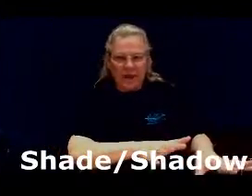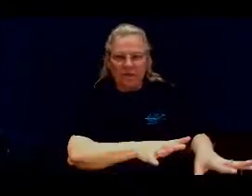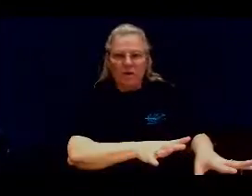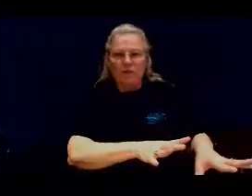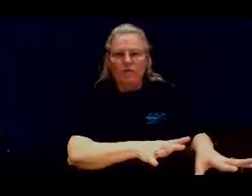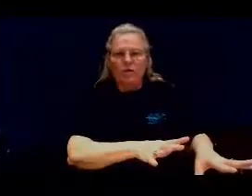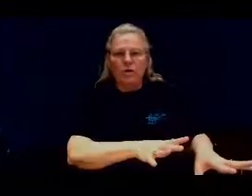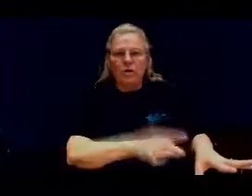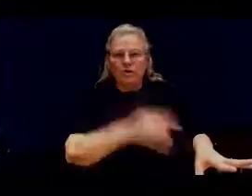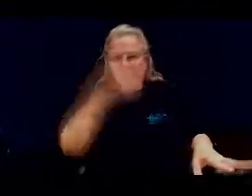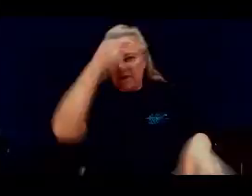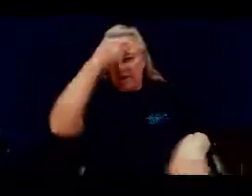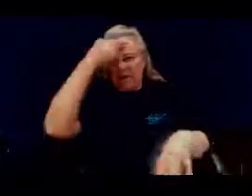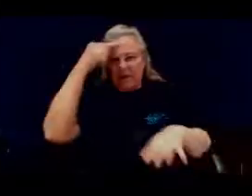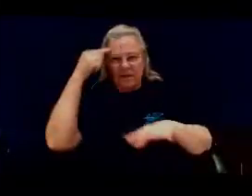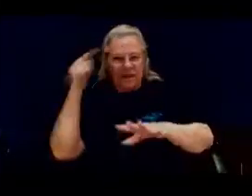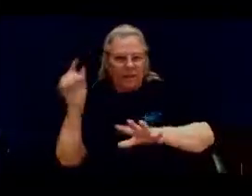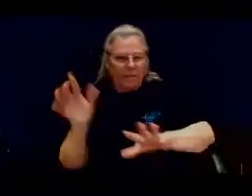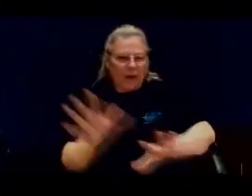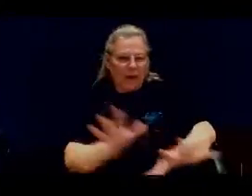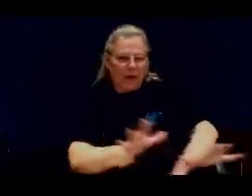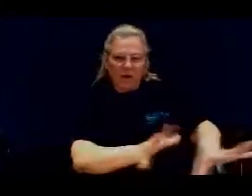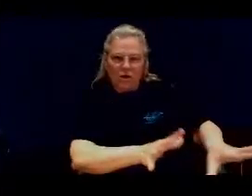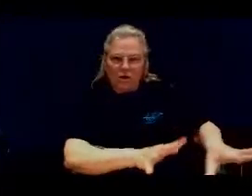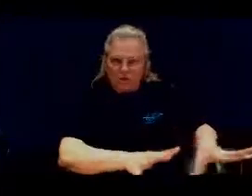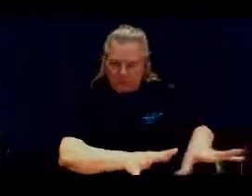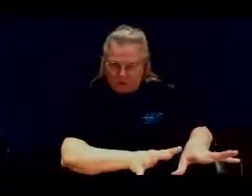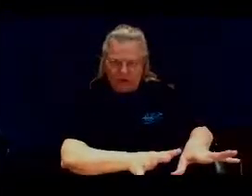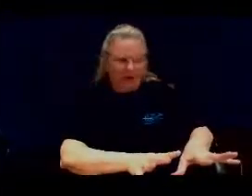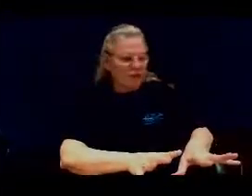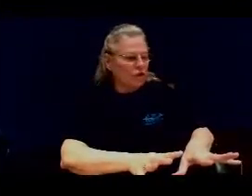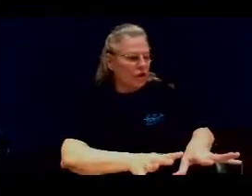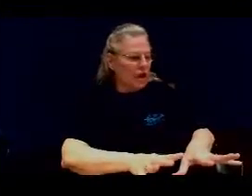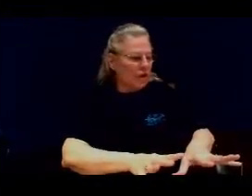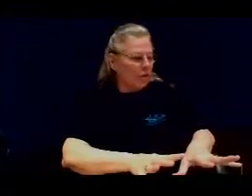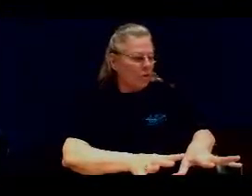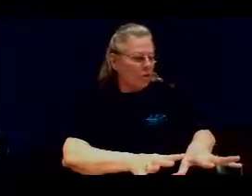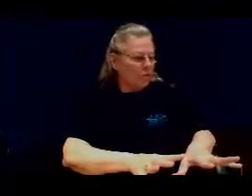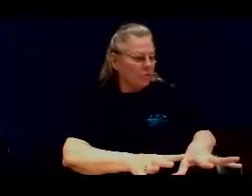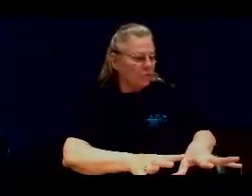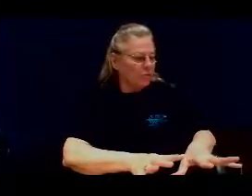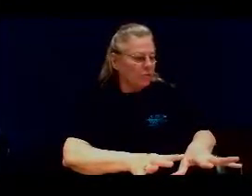down so that you see that it is a black, like a shadow.